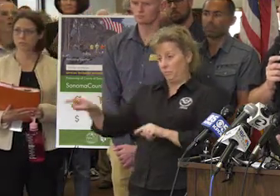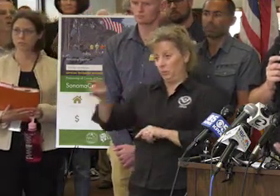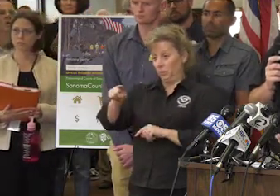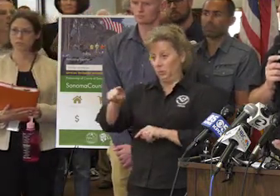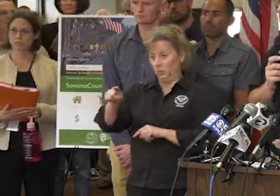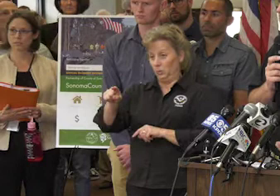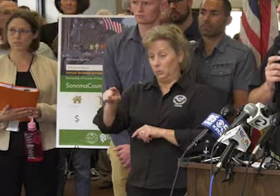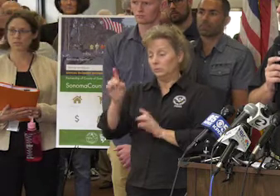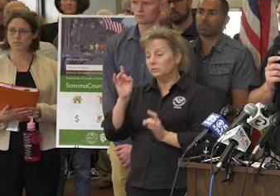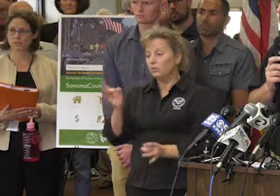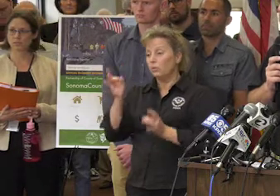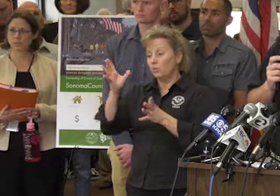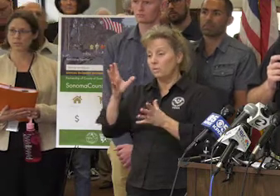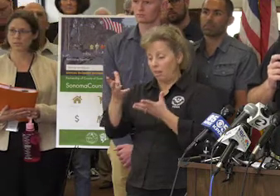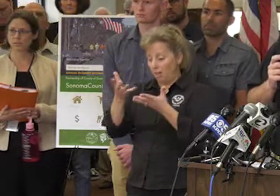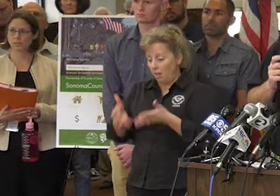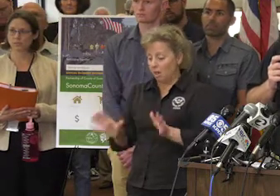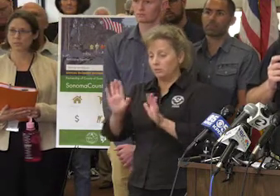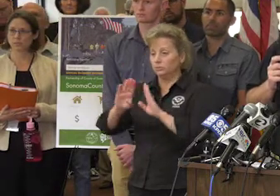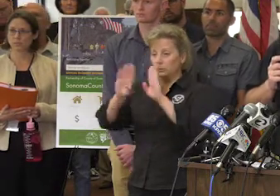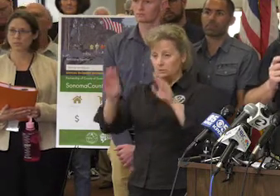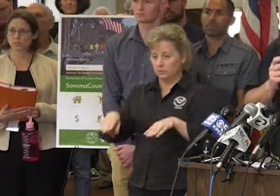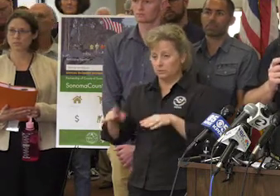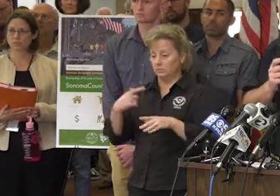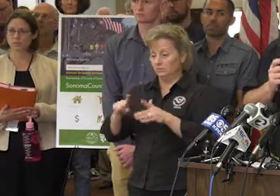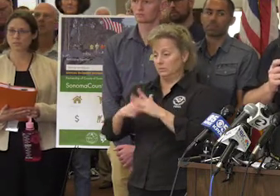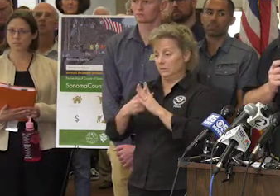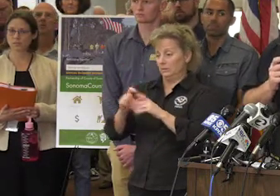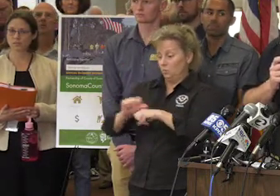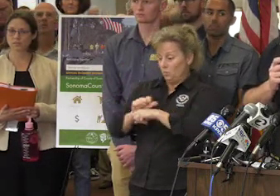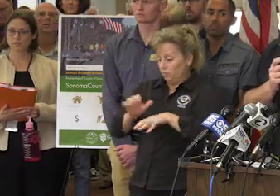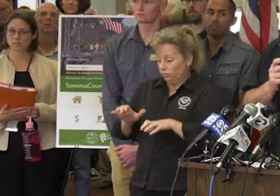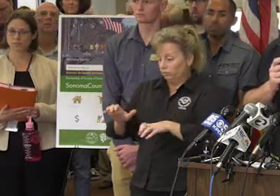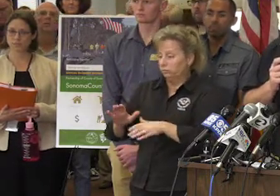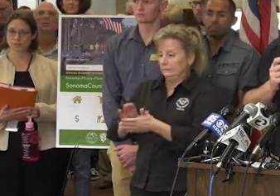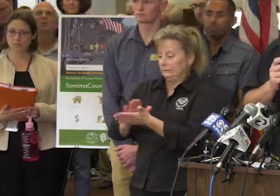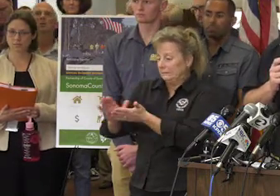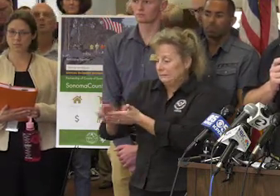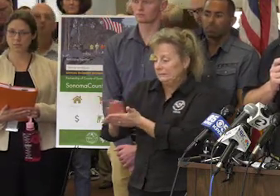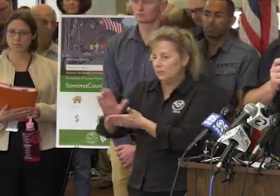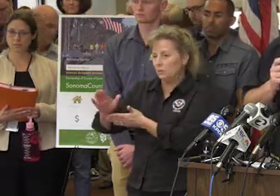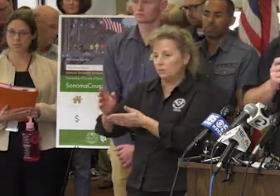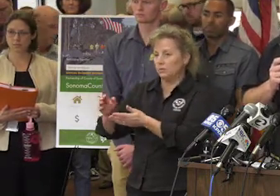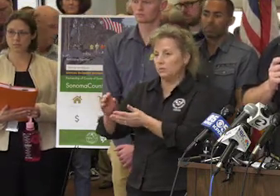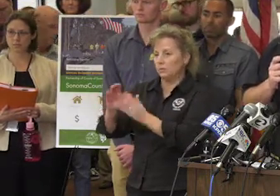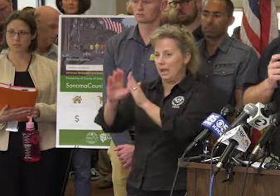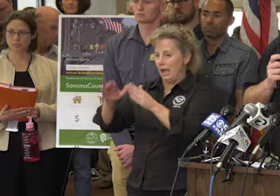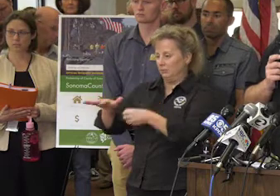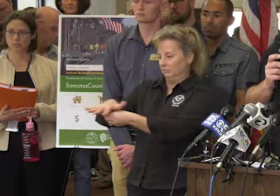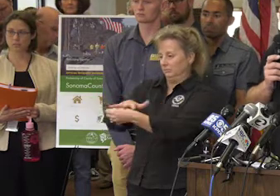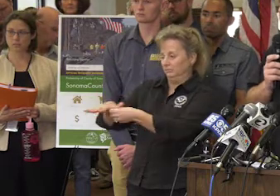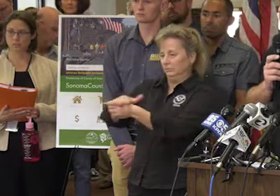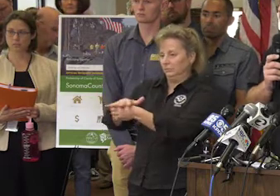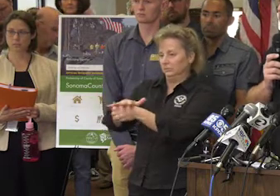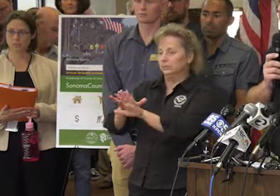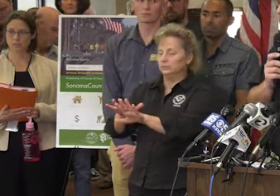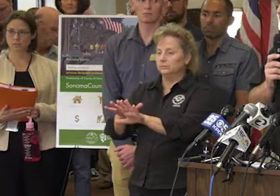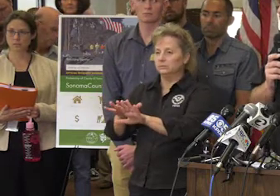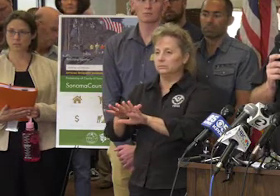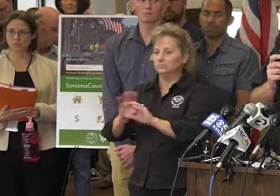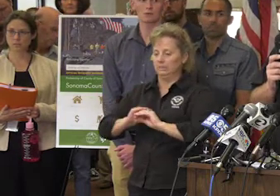have tragically lost a home so that we can begin the work of cleaning your home site. And let me just dispel a